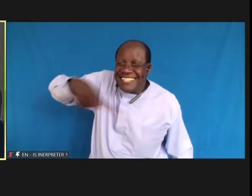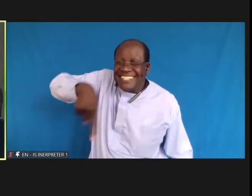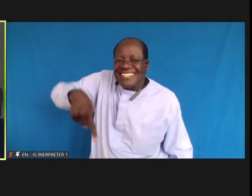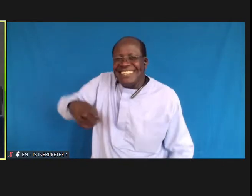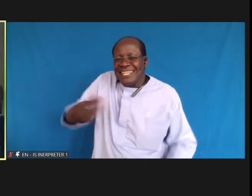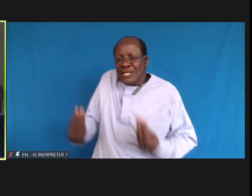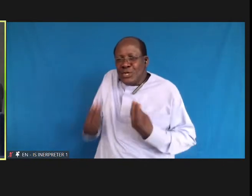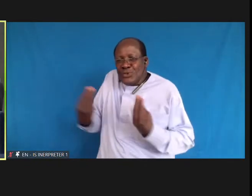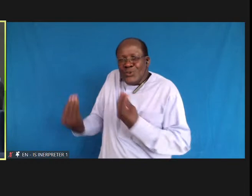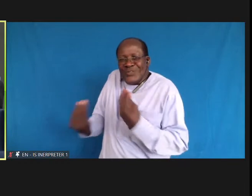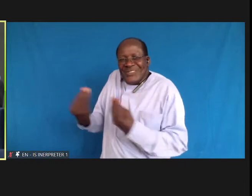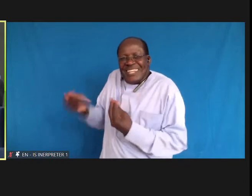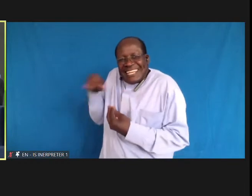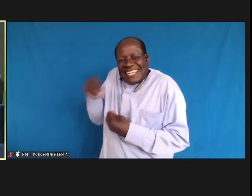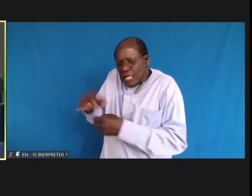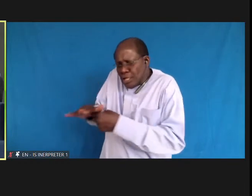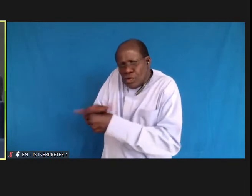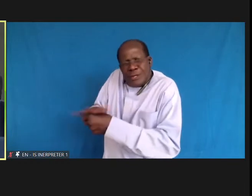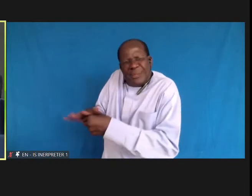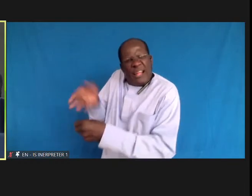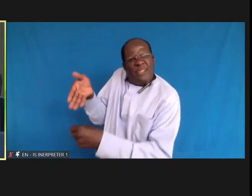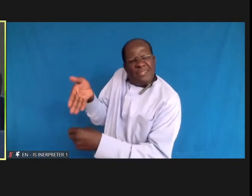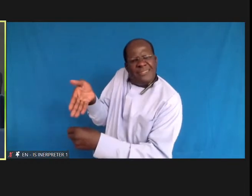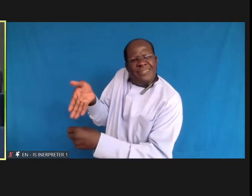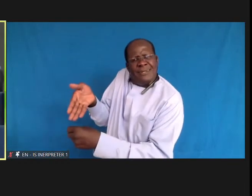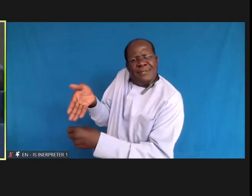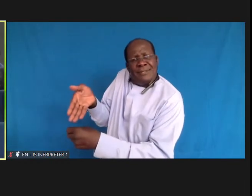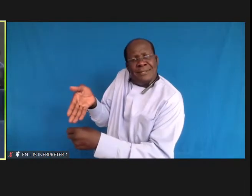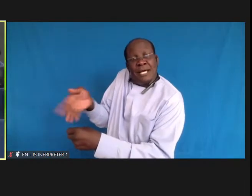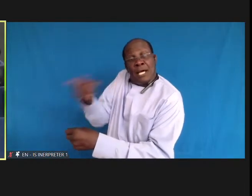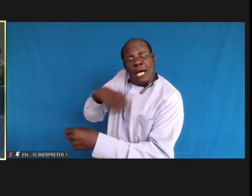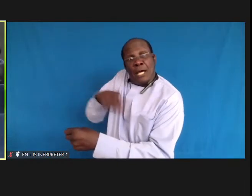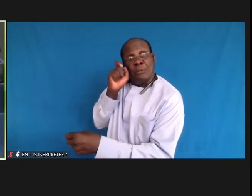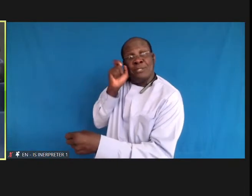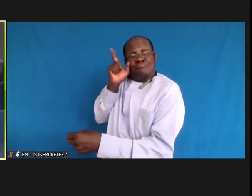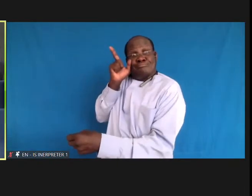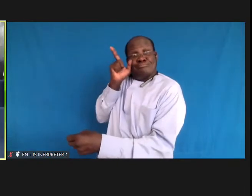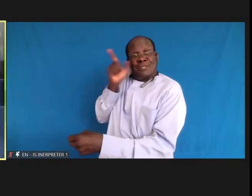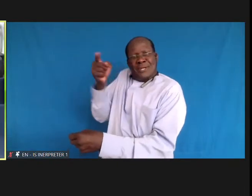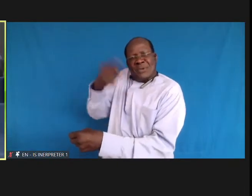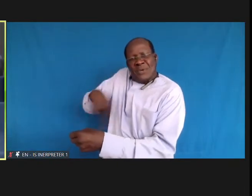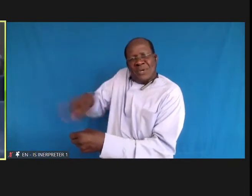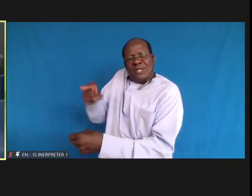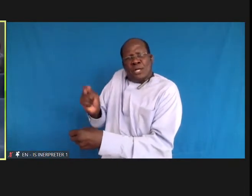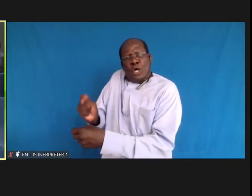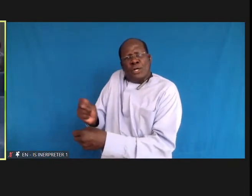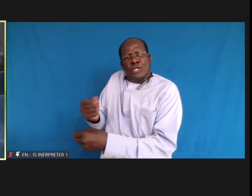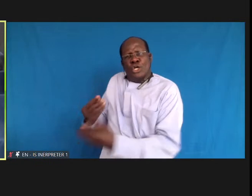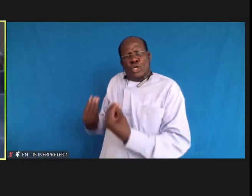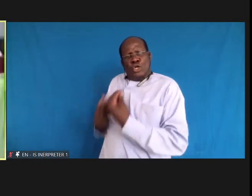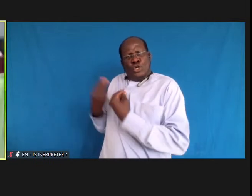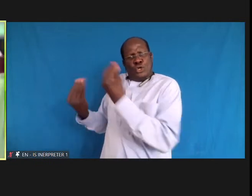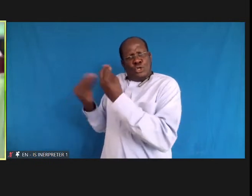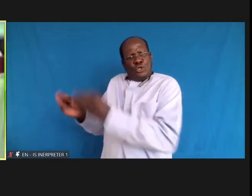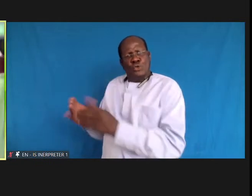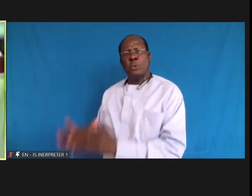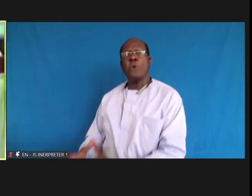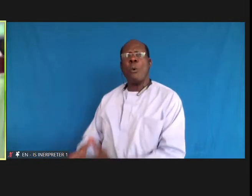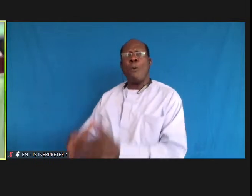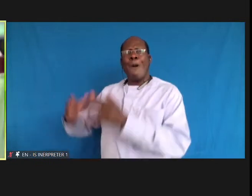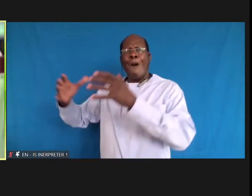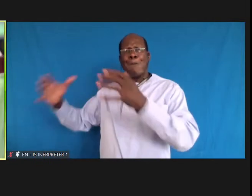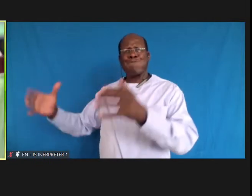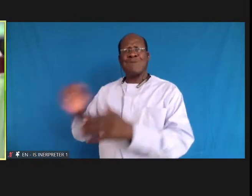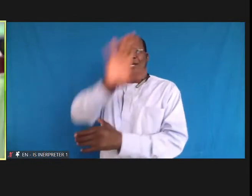the grassroots stakeholders. And we should realize that we make a large number of the population in Africa. And